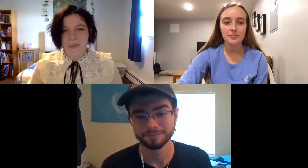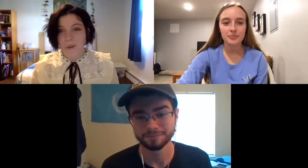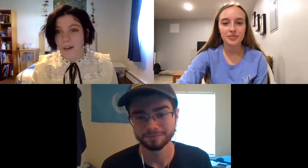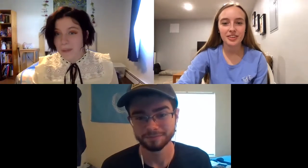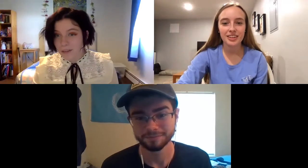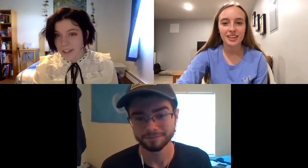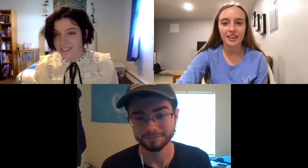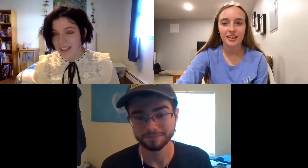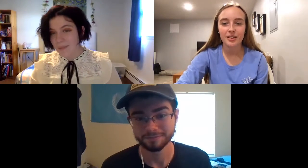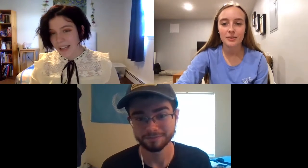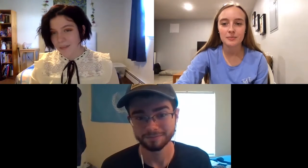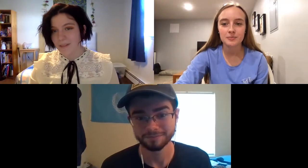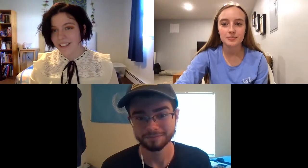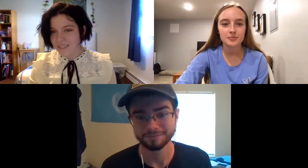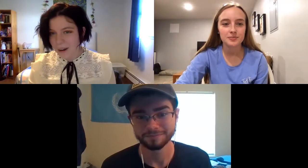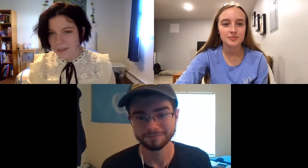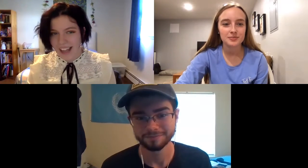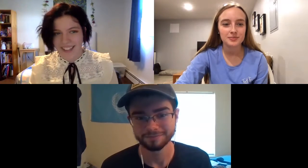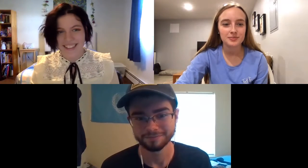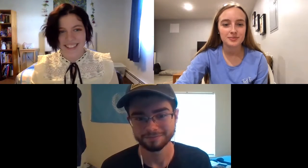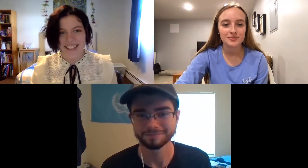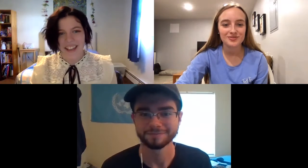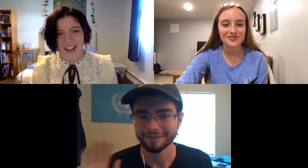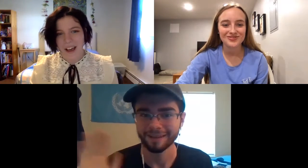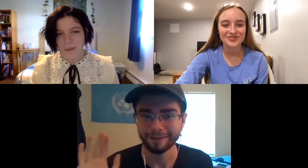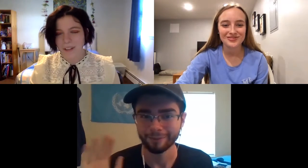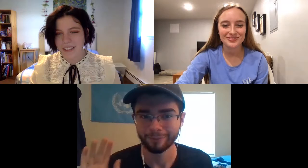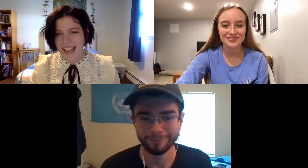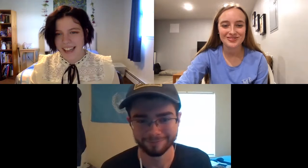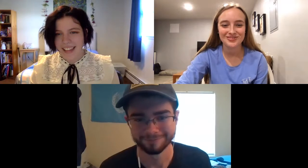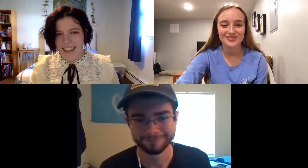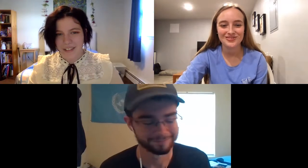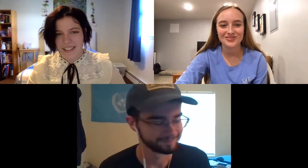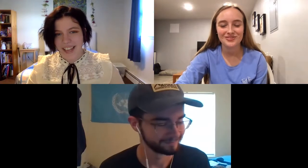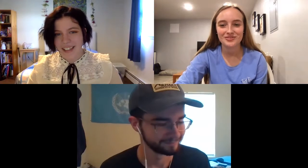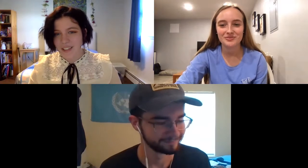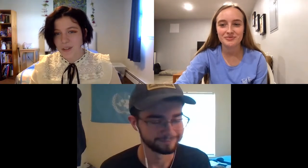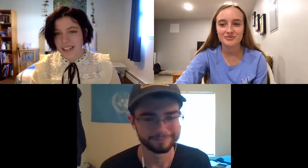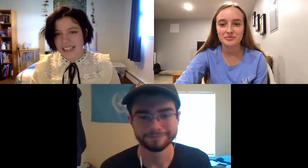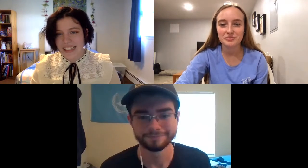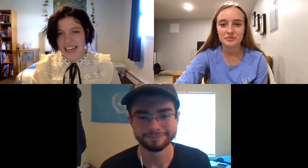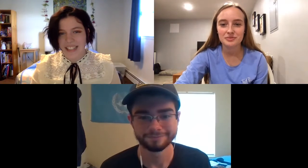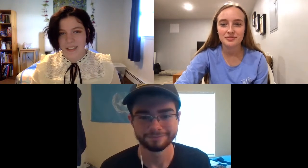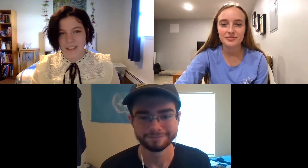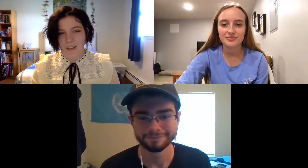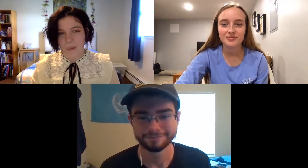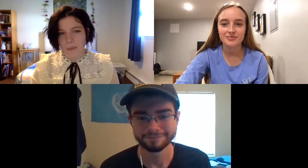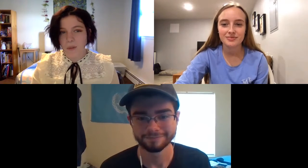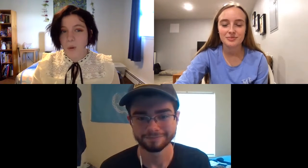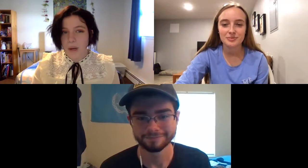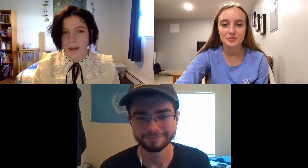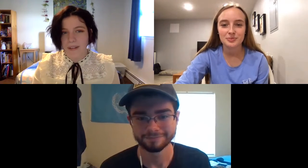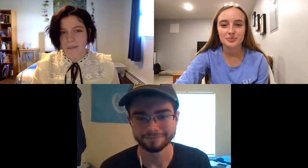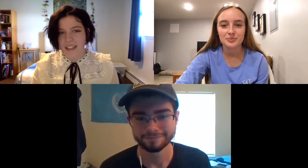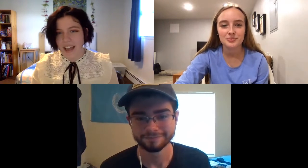So welcome everyone and by everyone, welcome Alex. We're glad that you decided to join us today to learn a little bit